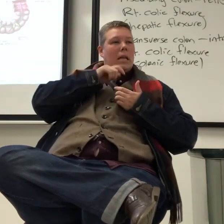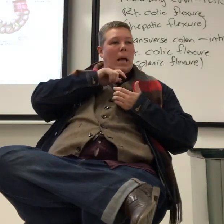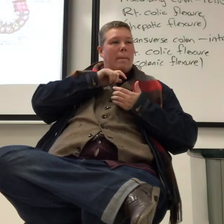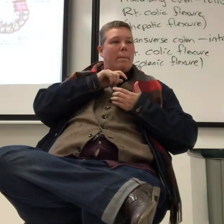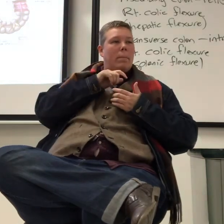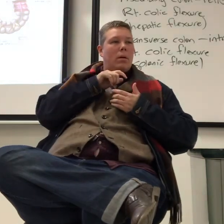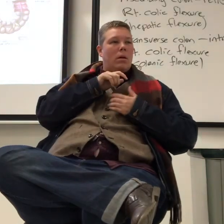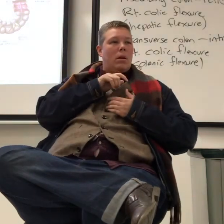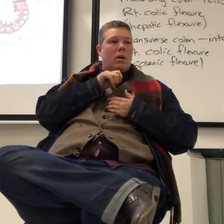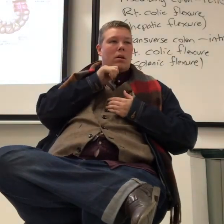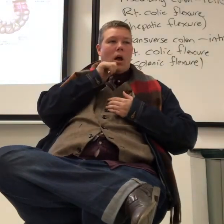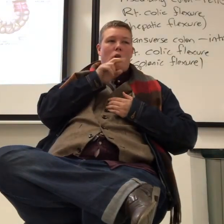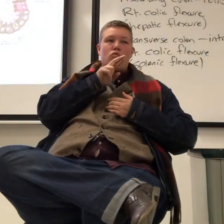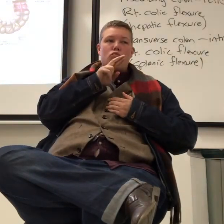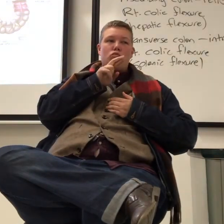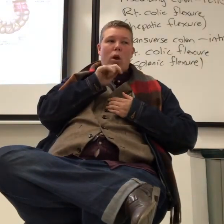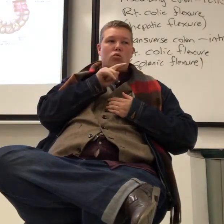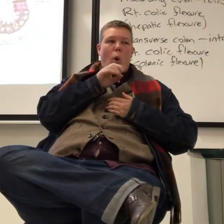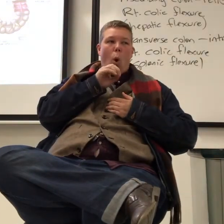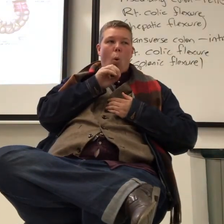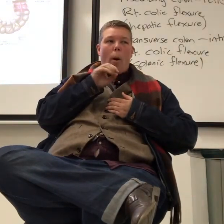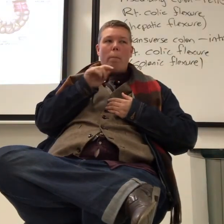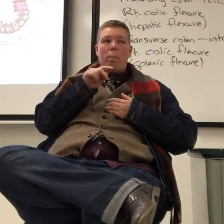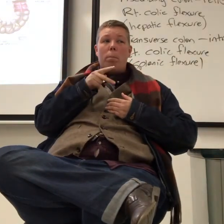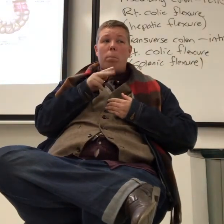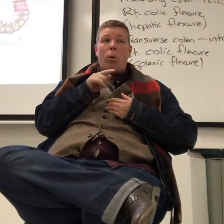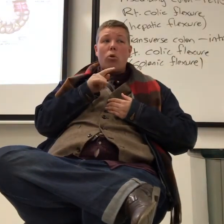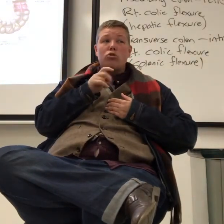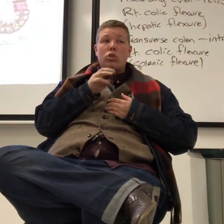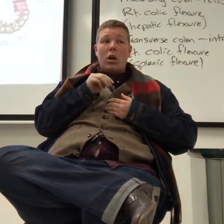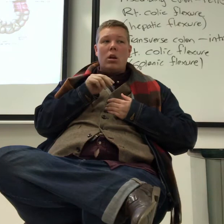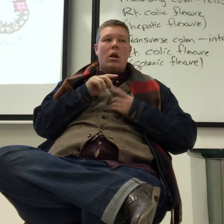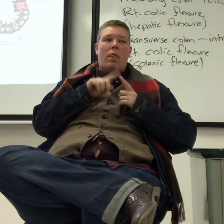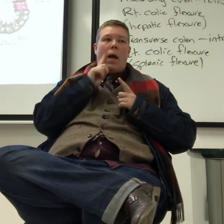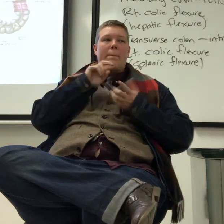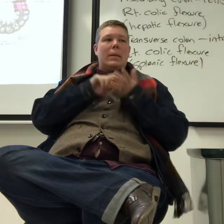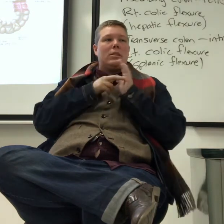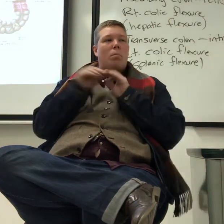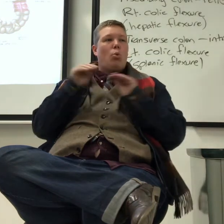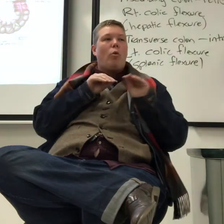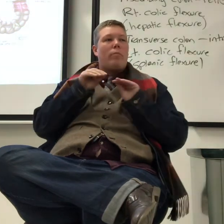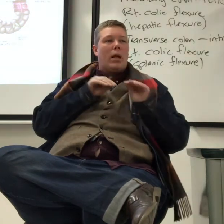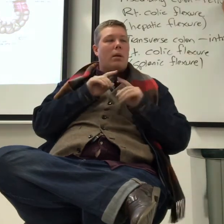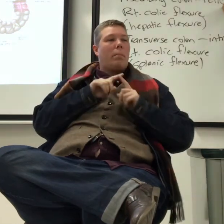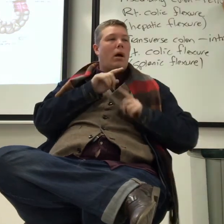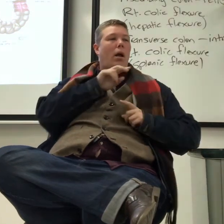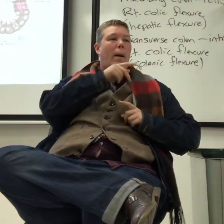not retropulsion. I think you're confusing my retro, so let me write retro.